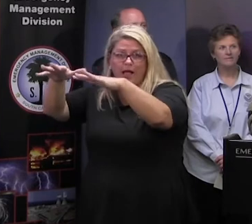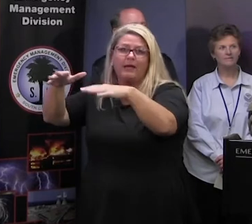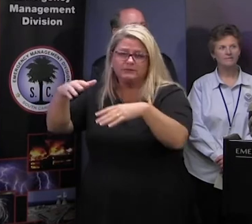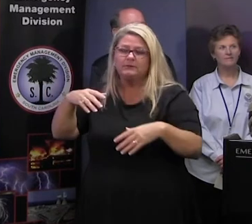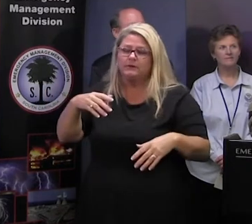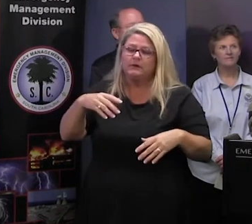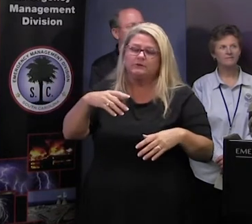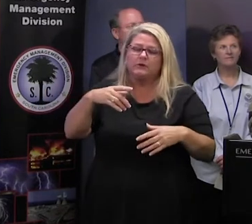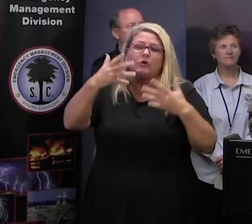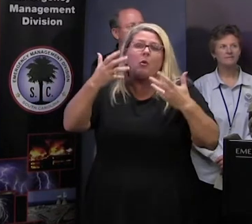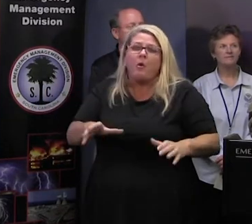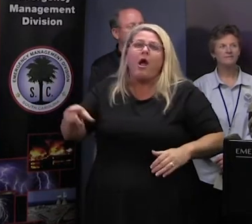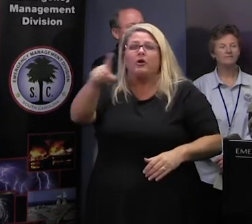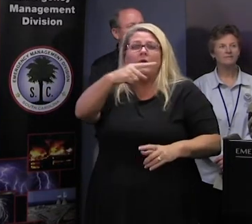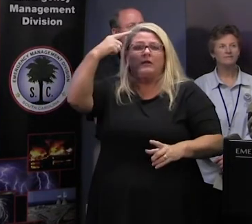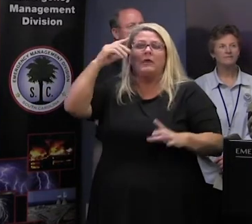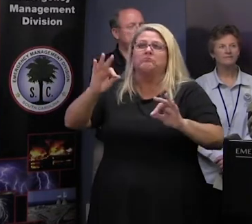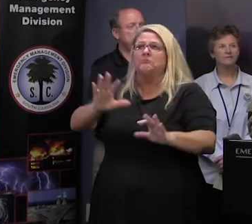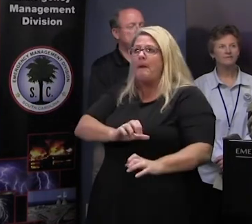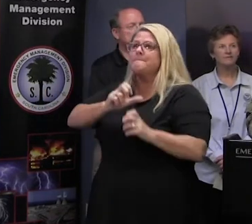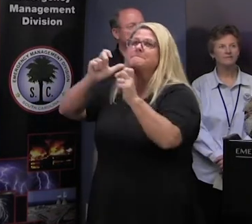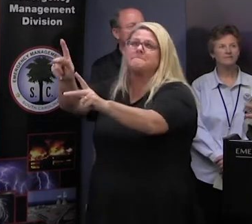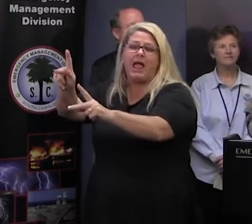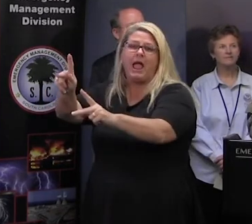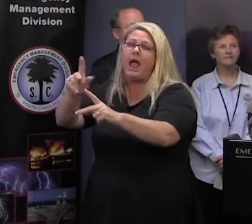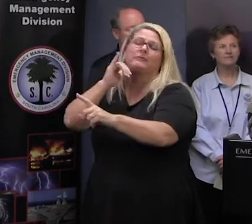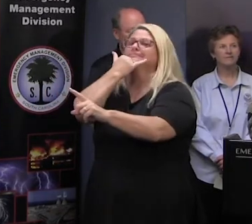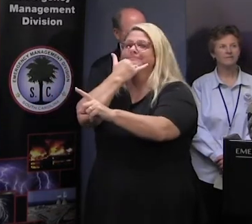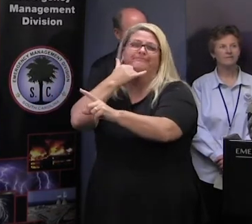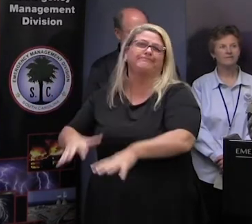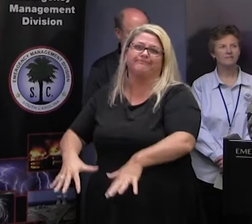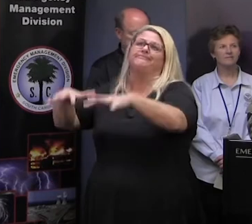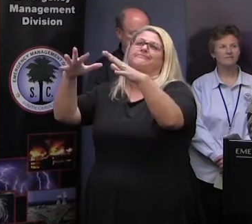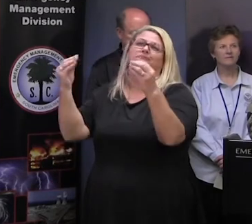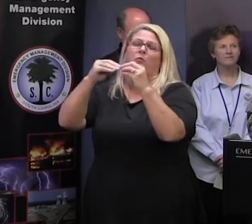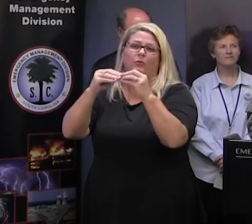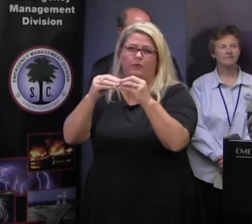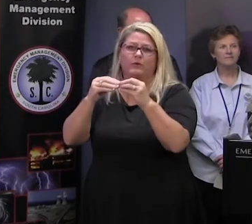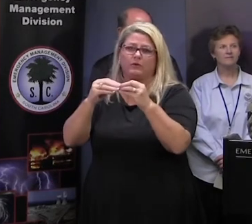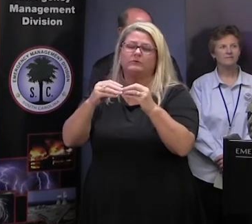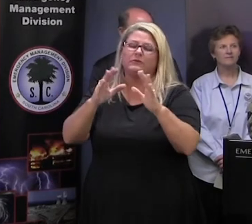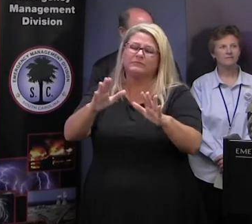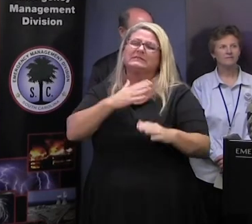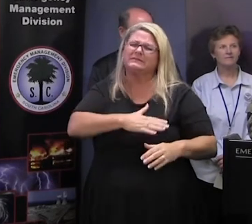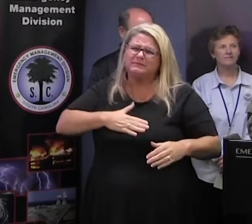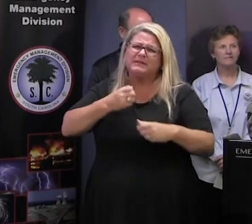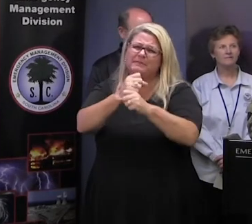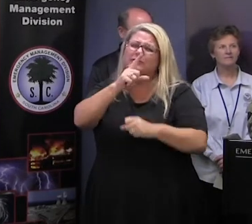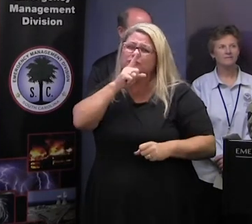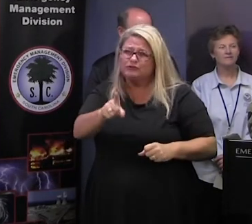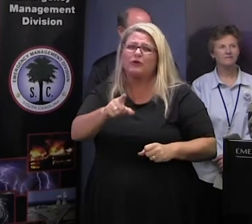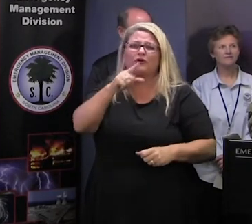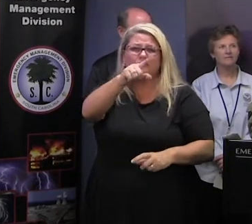in at a false crest or something like that. But as Director Sensen talks, please make sure you